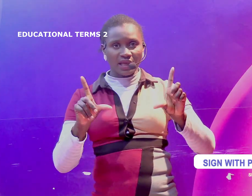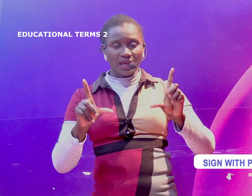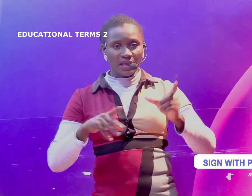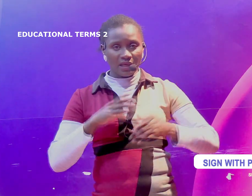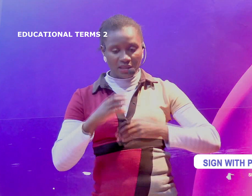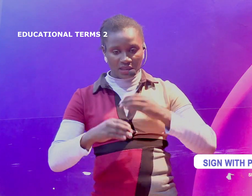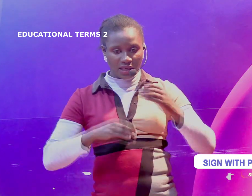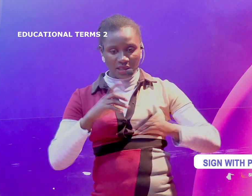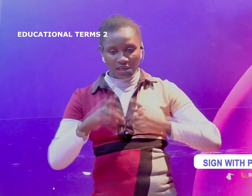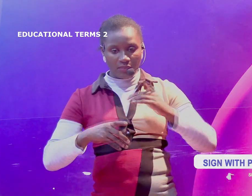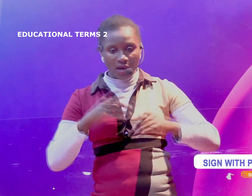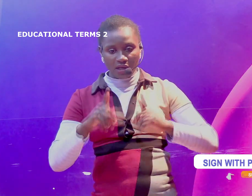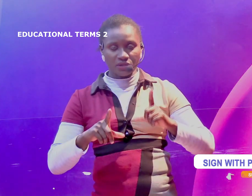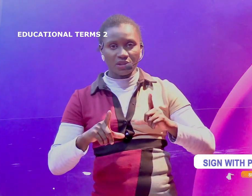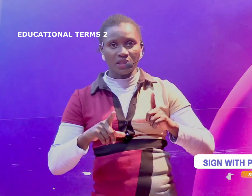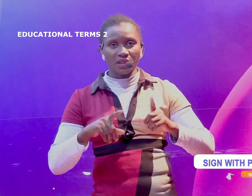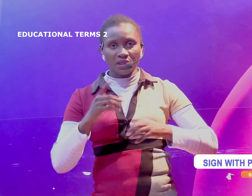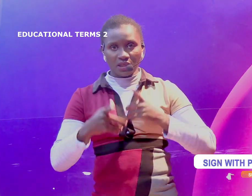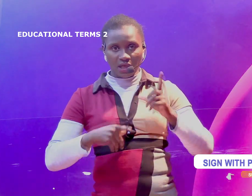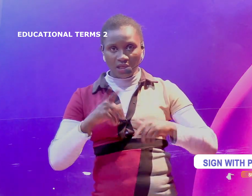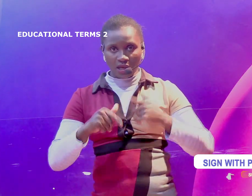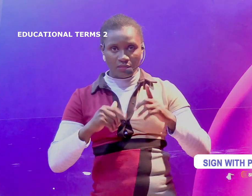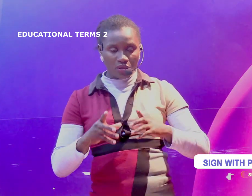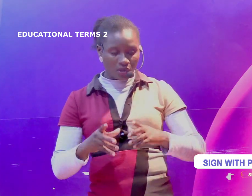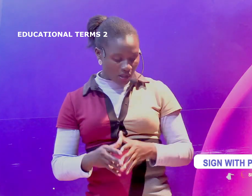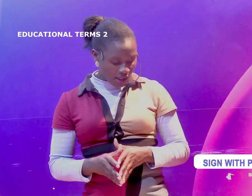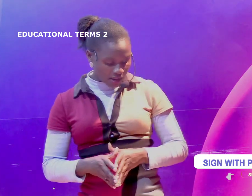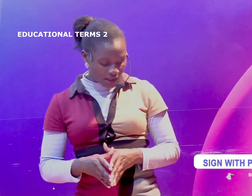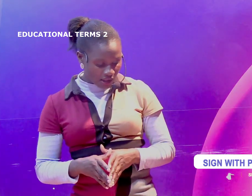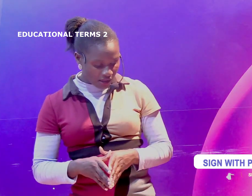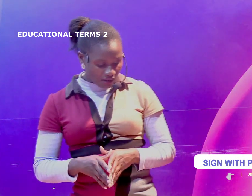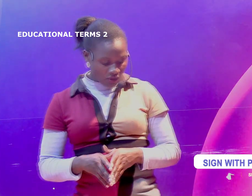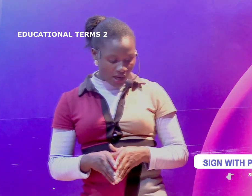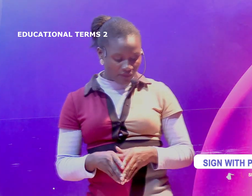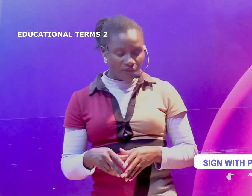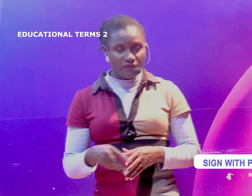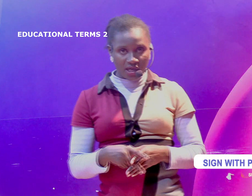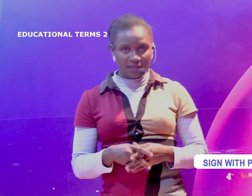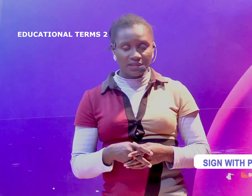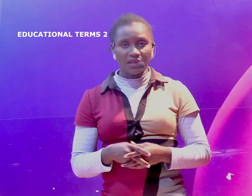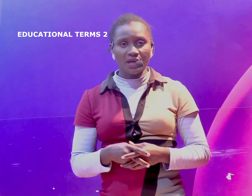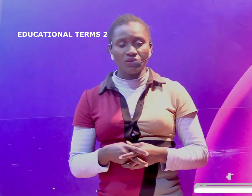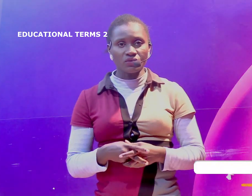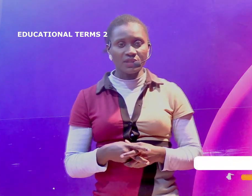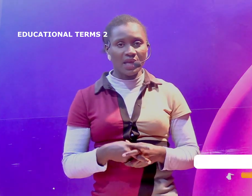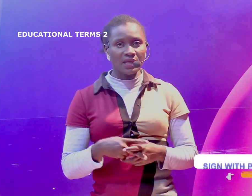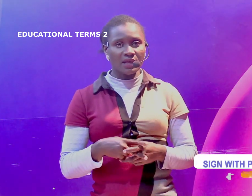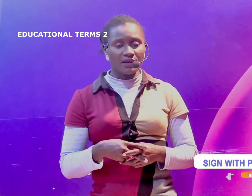L, then laboratory, a lab. And then we have vacancy. How do we sign a